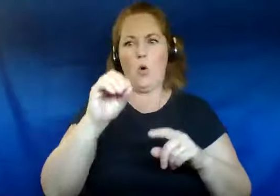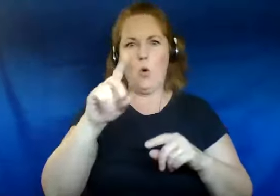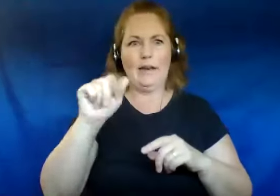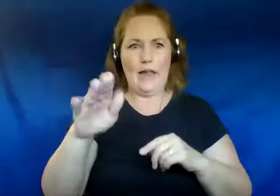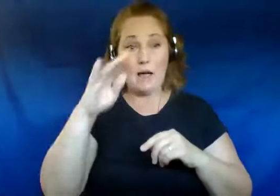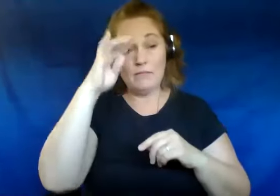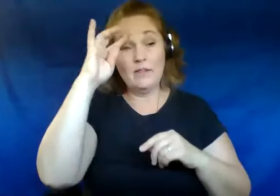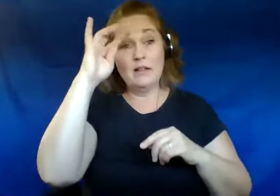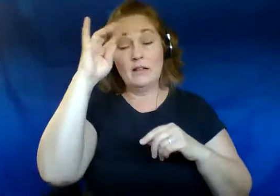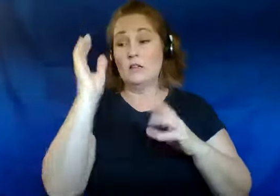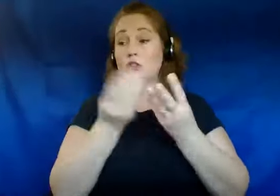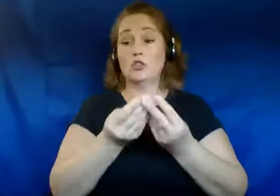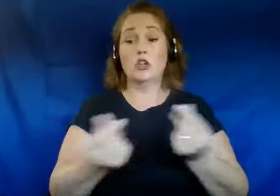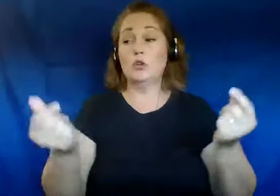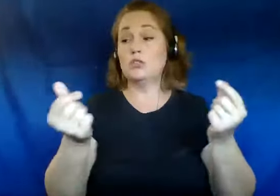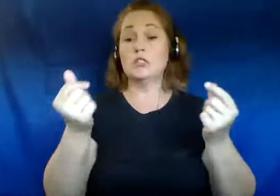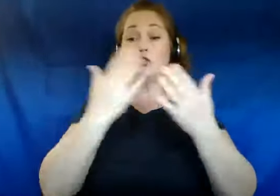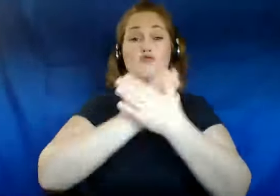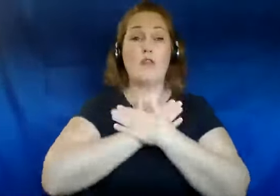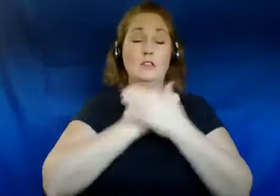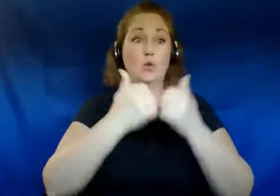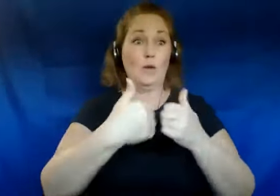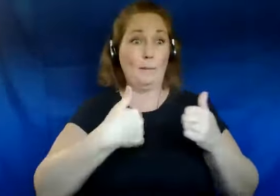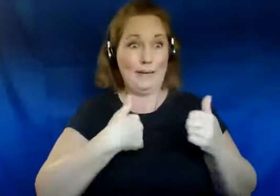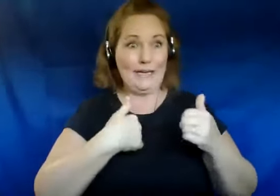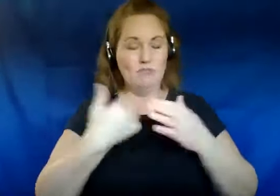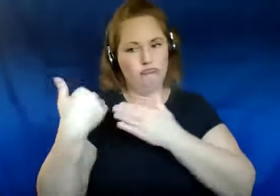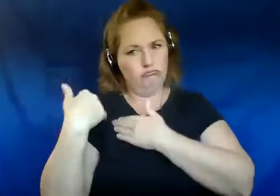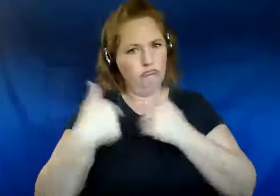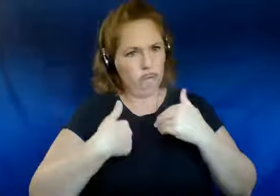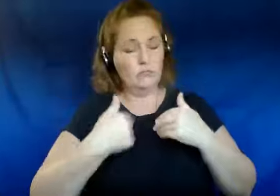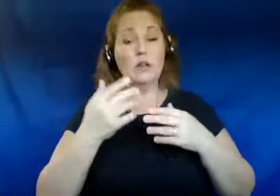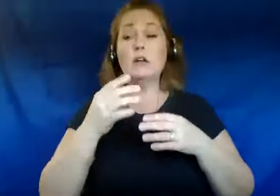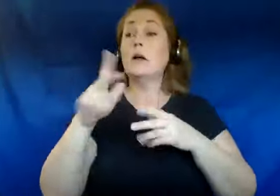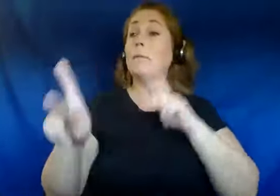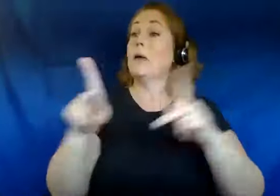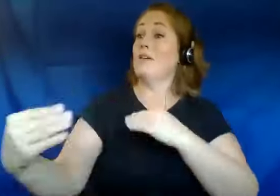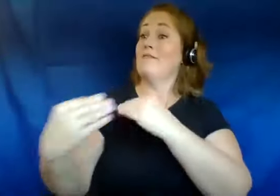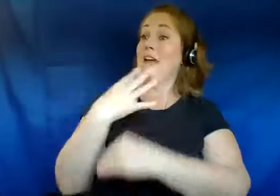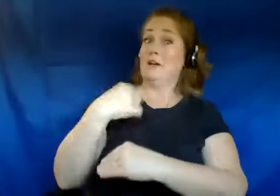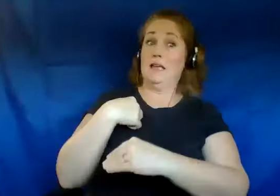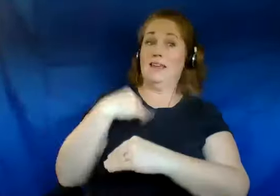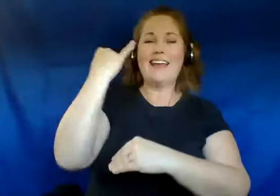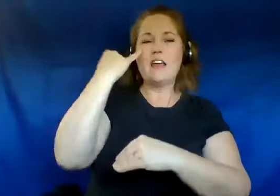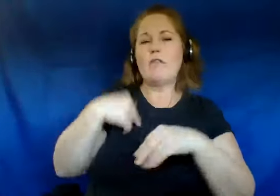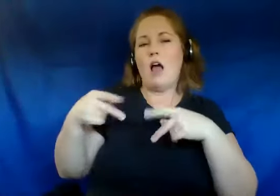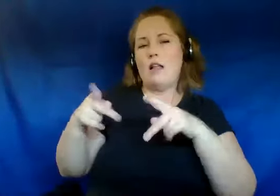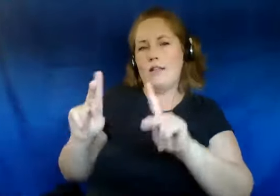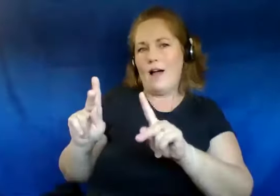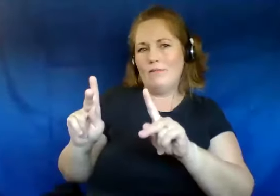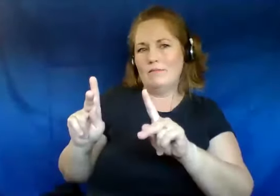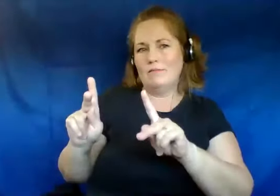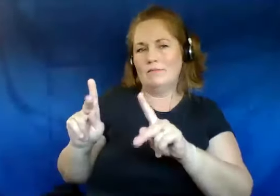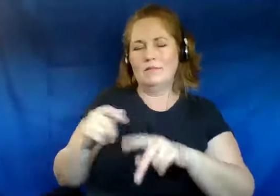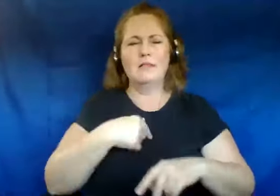The solutions rest with me. People can affect me only as I allow them to. I